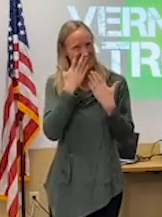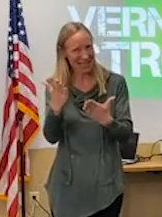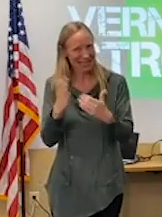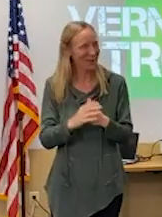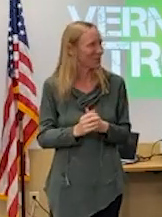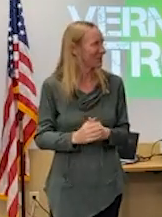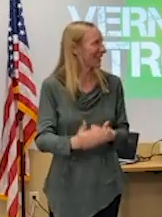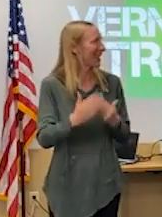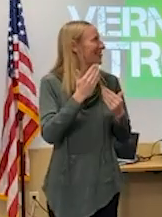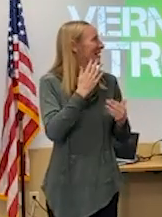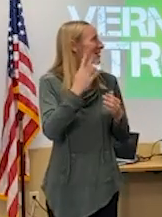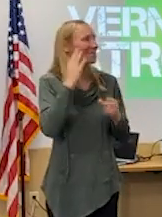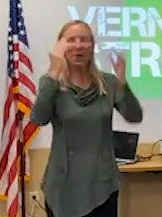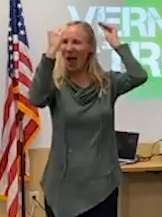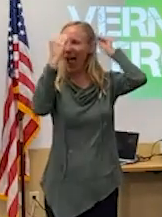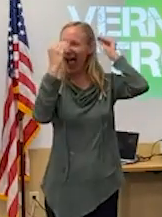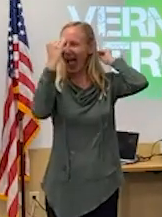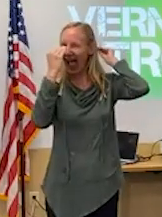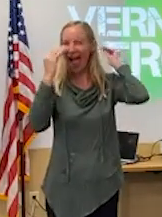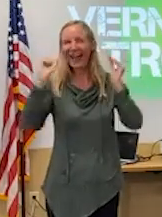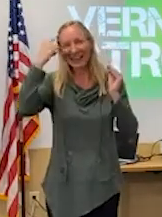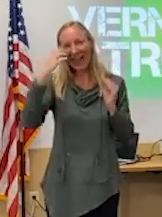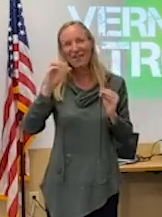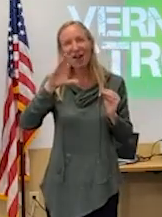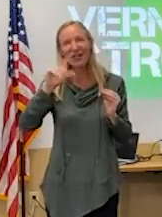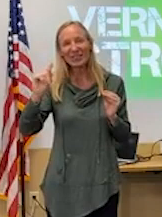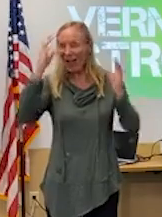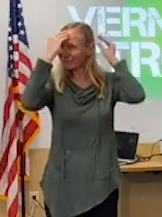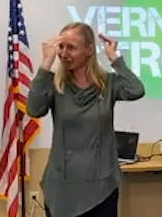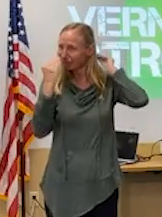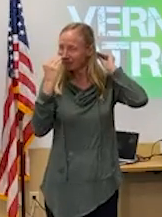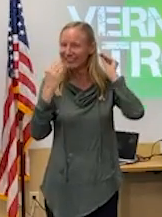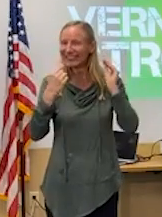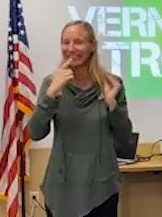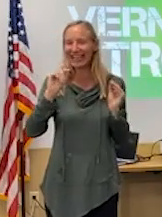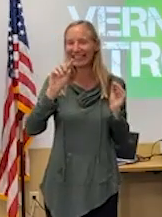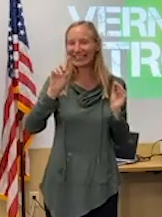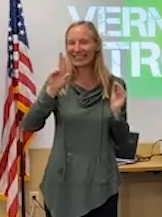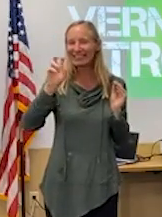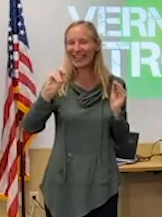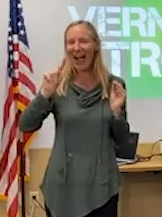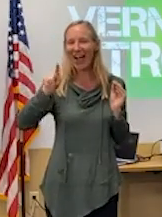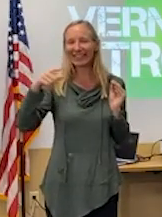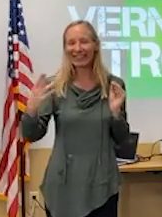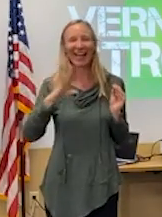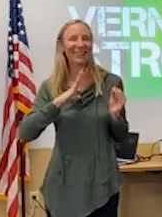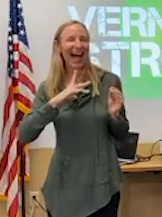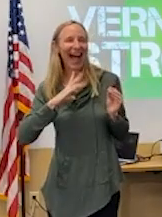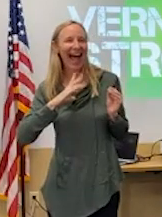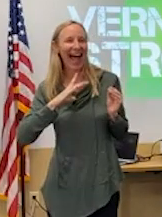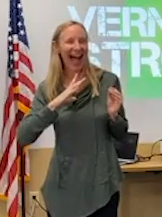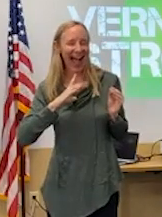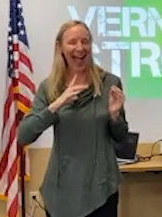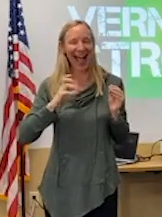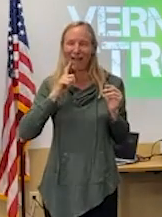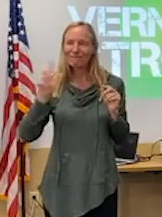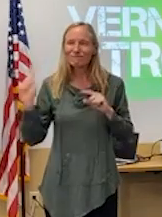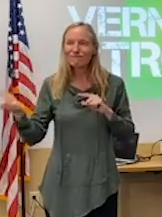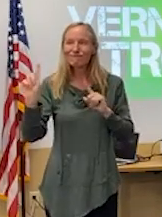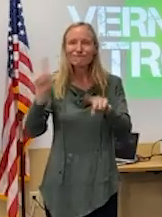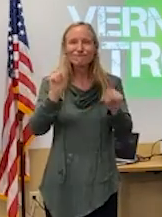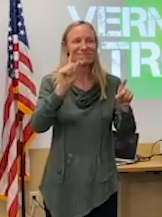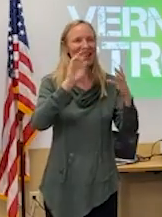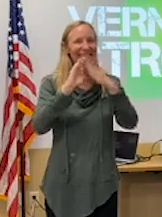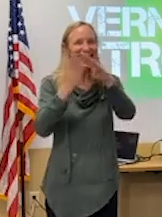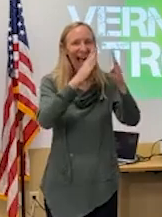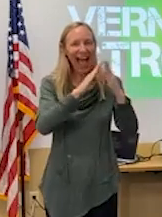for wearing your darn tough hat when you were going out in the rain and hiking out to be able to get into town. Looking at the comments on that post was before